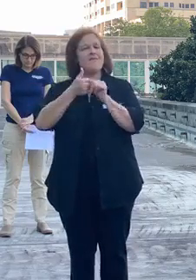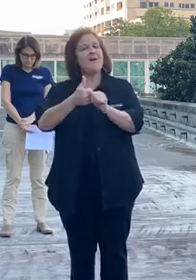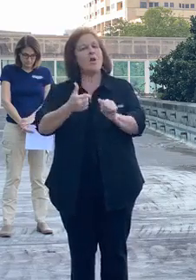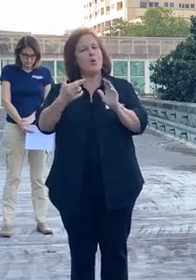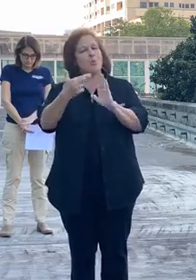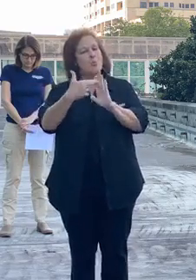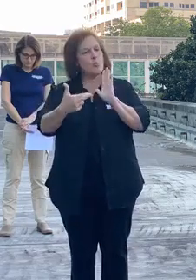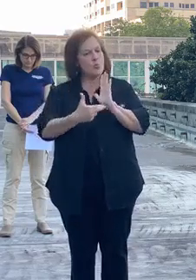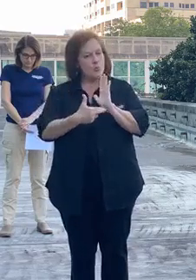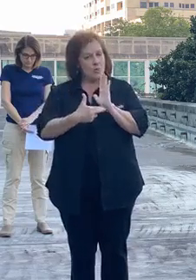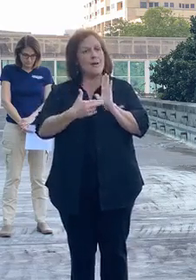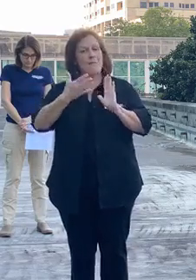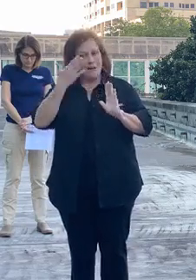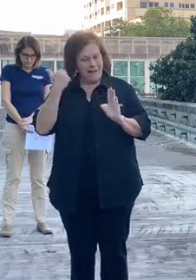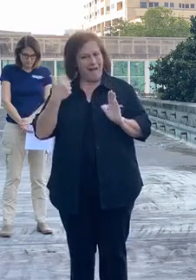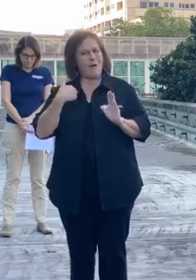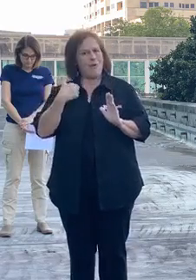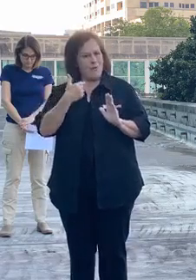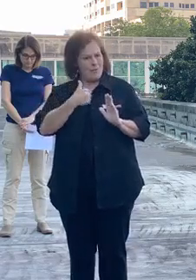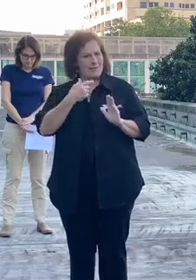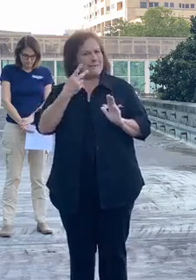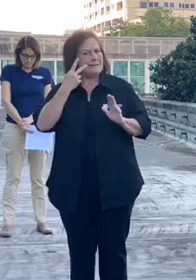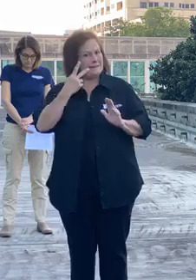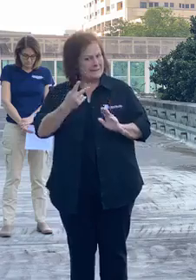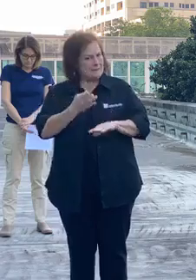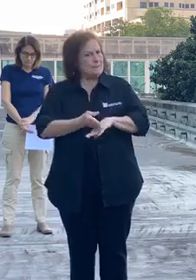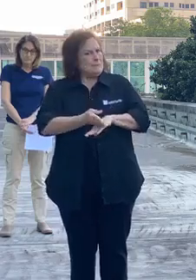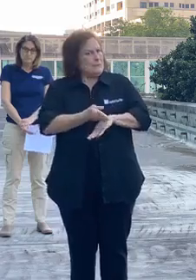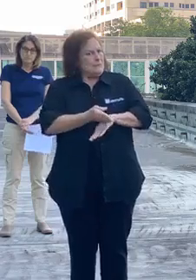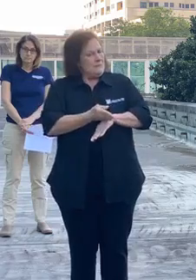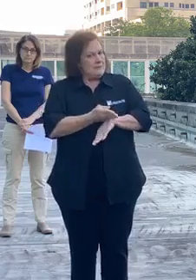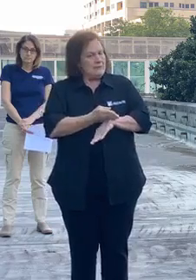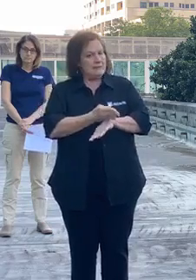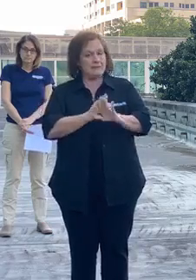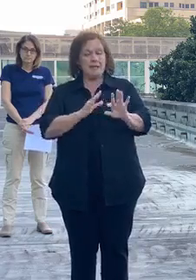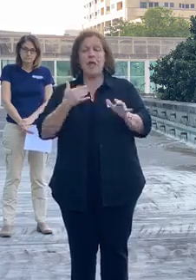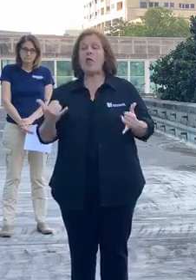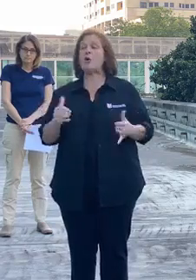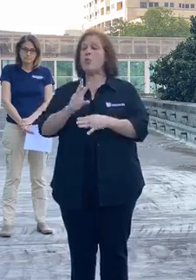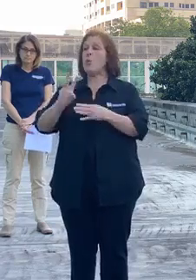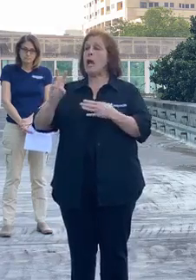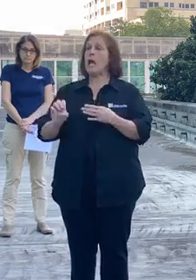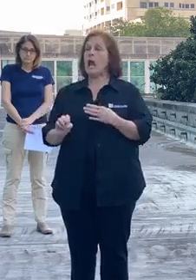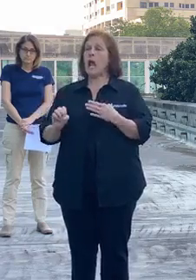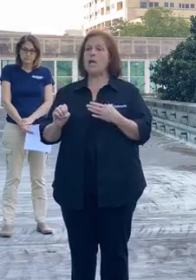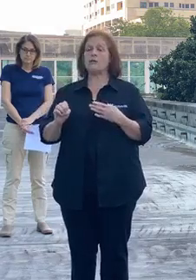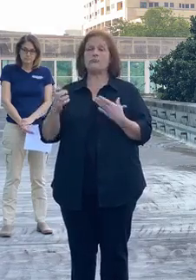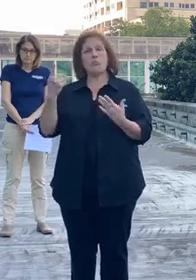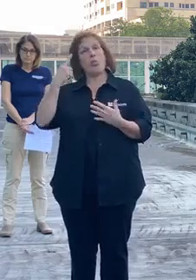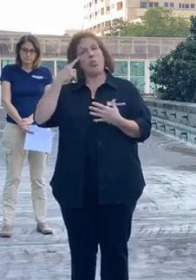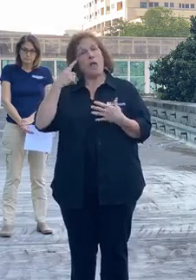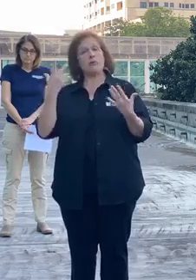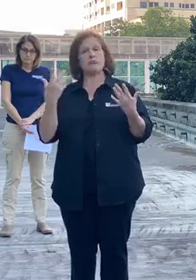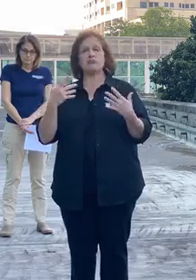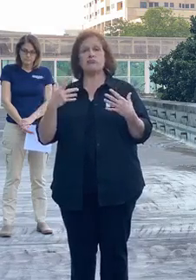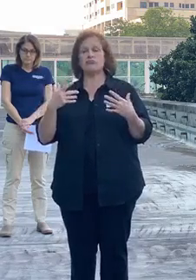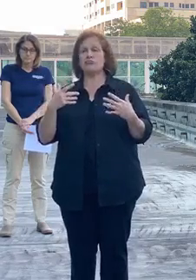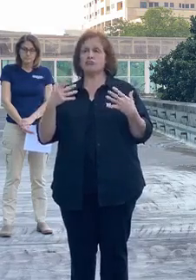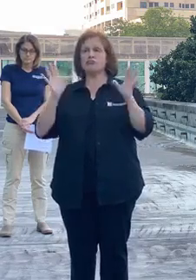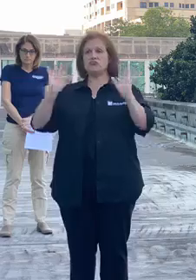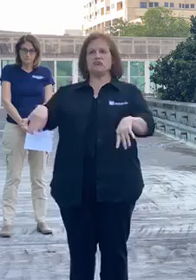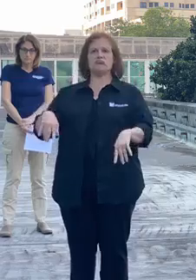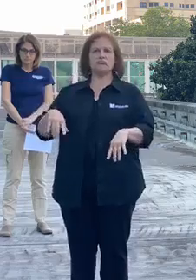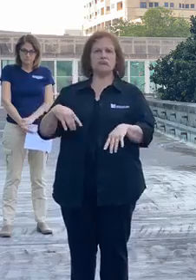mandates because they are working, and do not use this weekend as an opportunity to break the